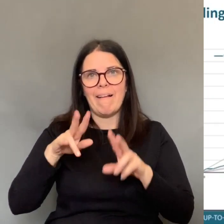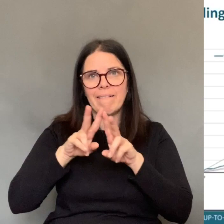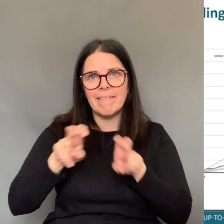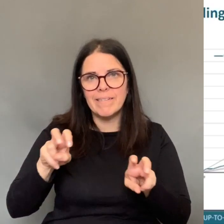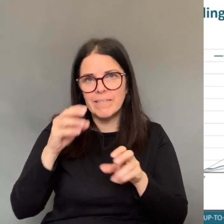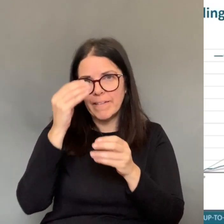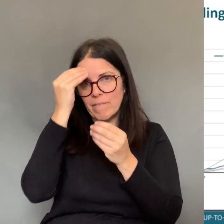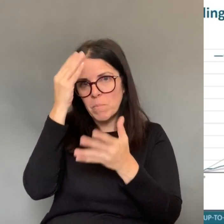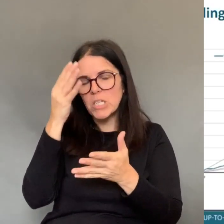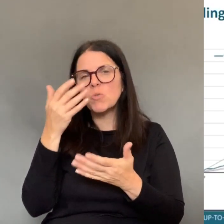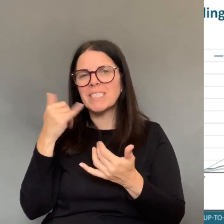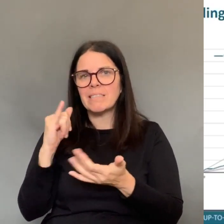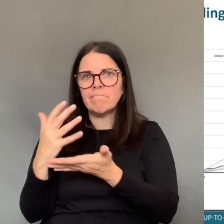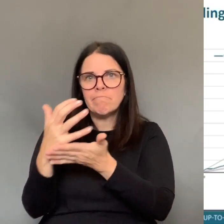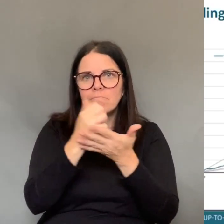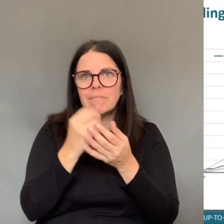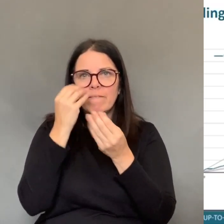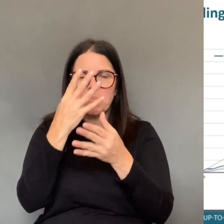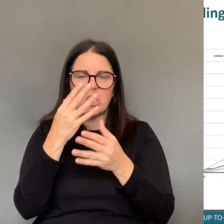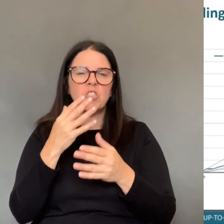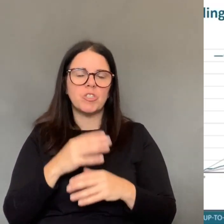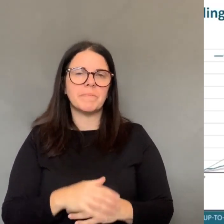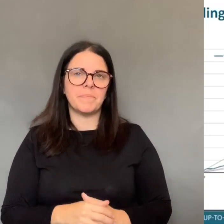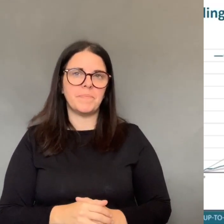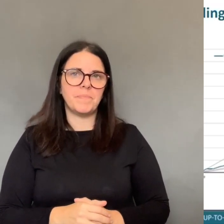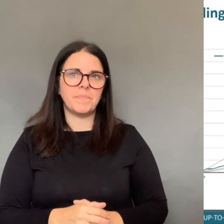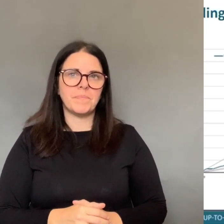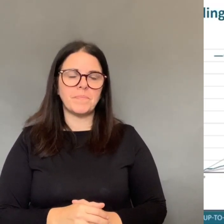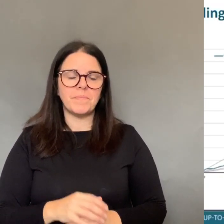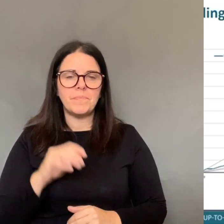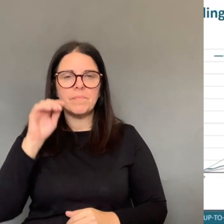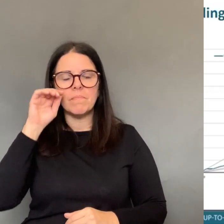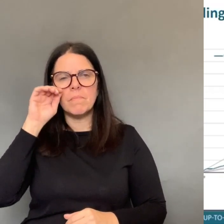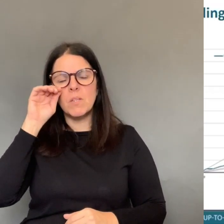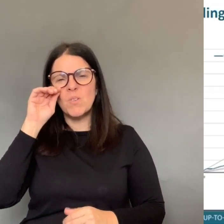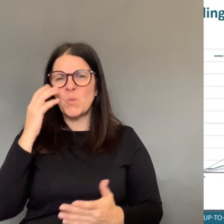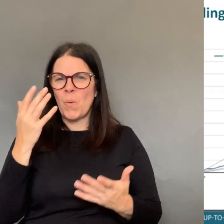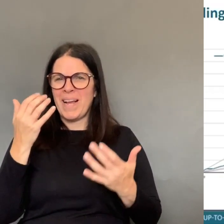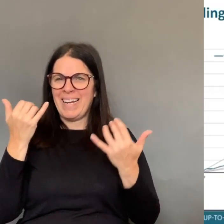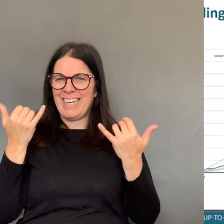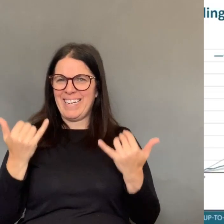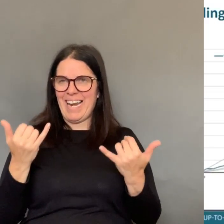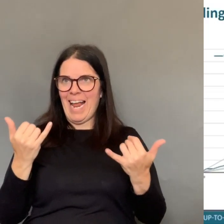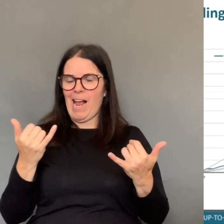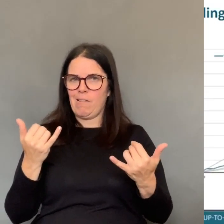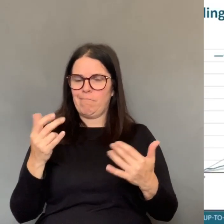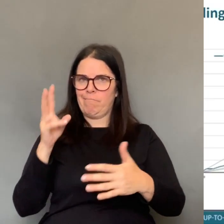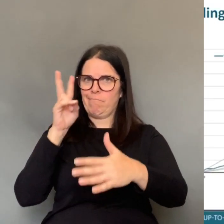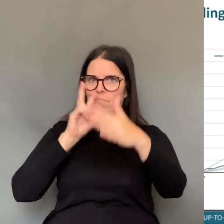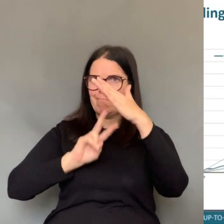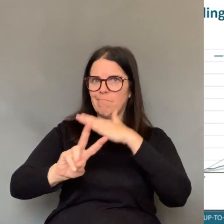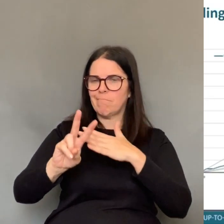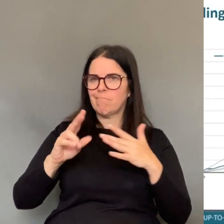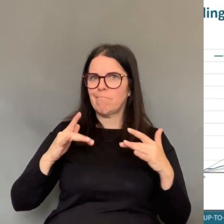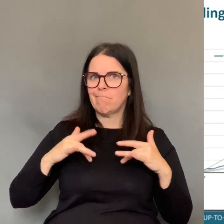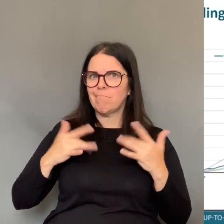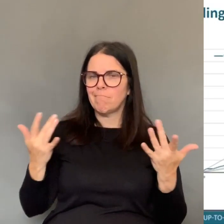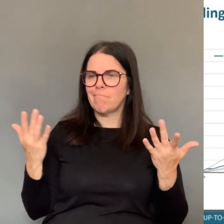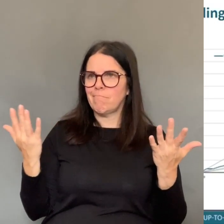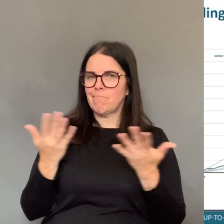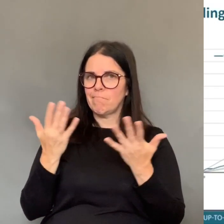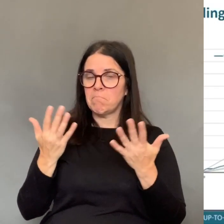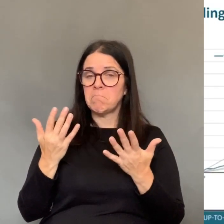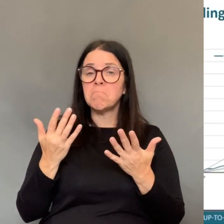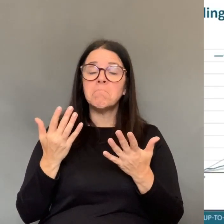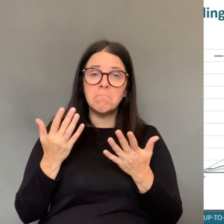slight improvement again. But I would caution everyone not to read too much into it, because we